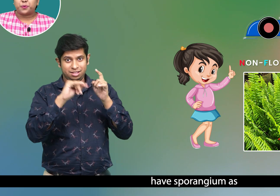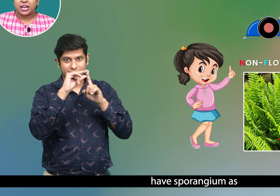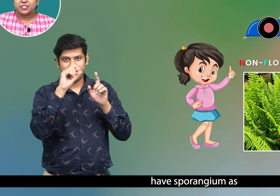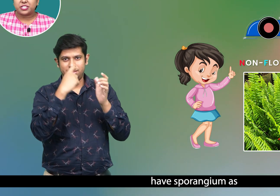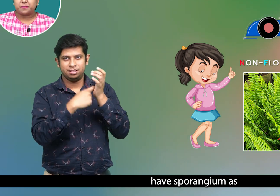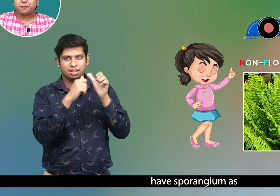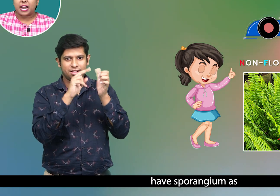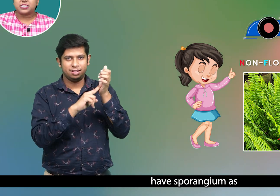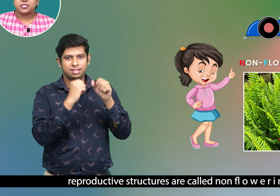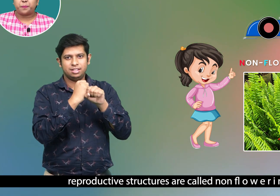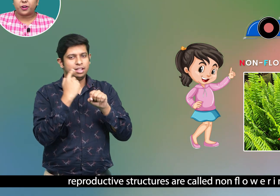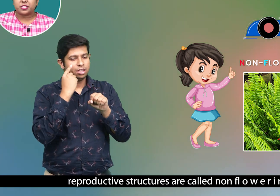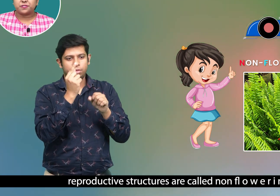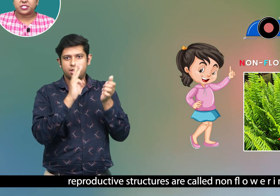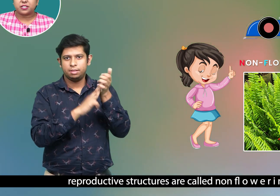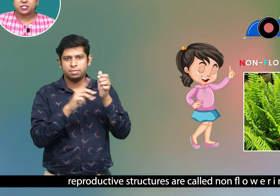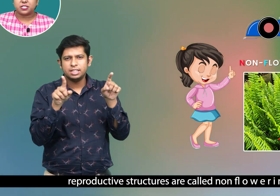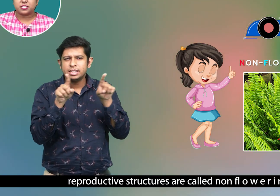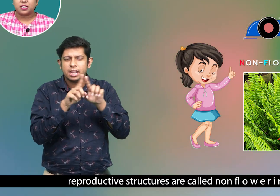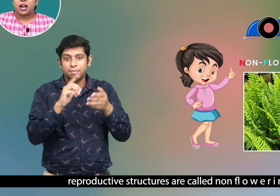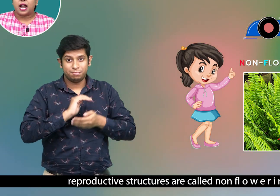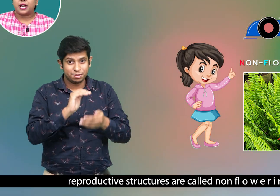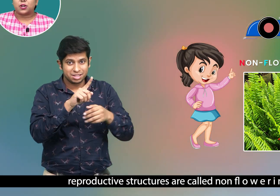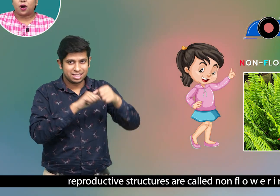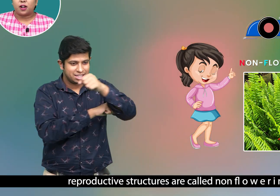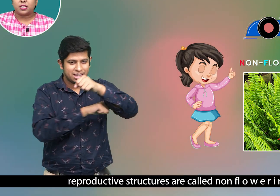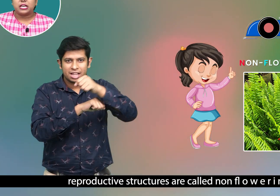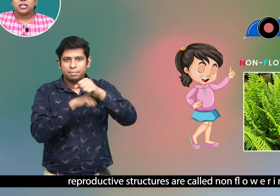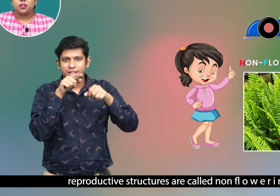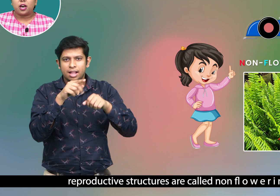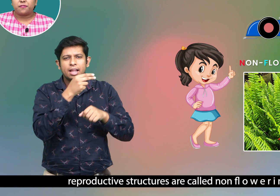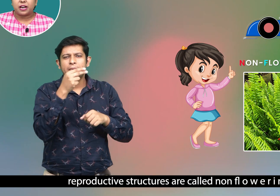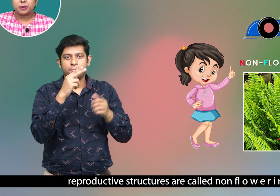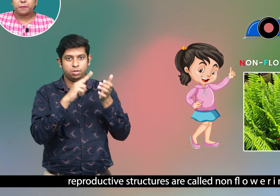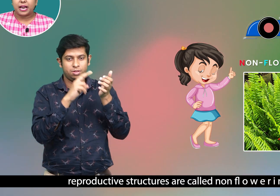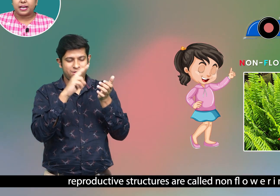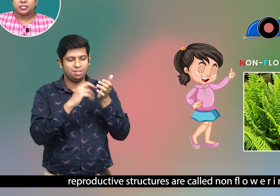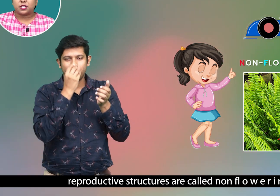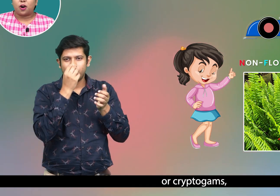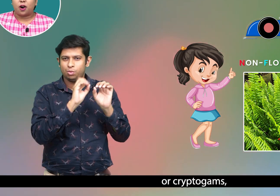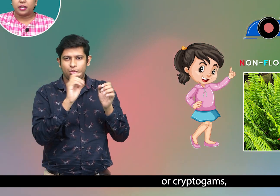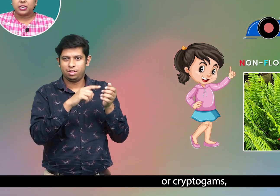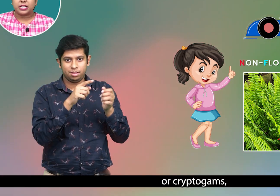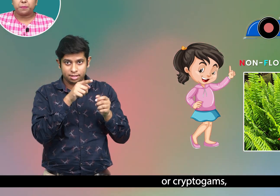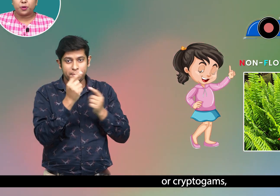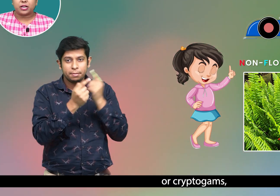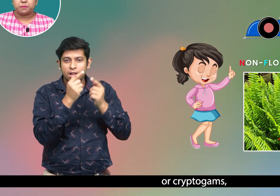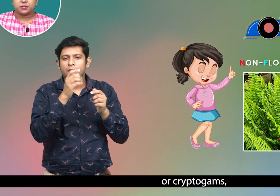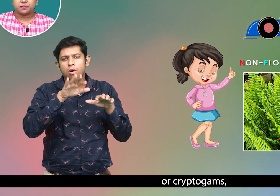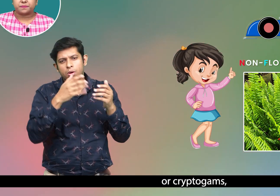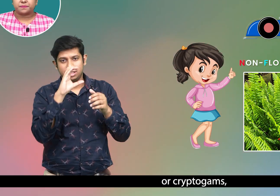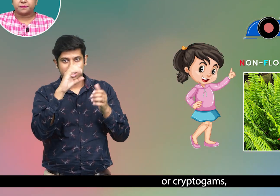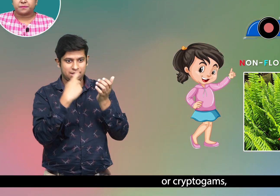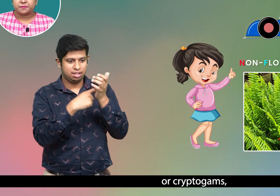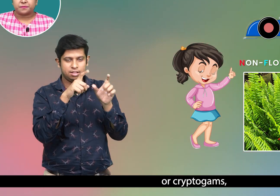have sporangium as reproductive structures are called non-flowering plants or